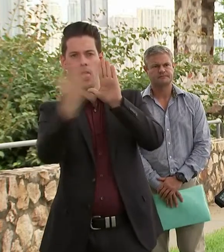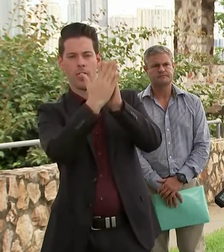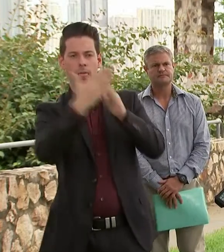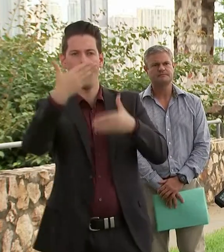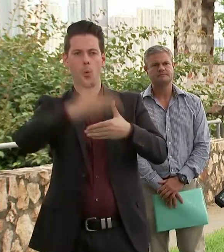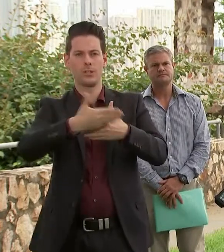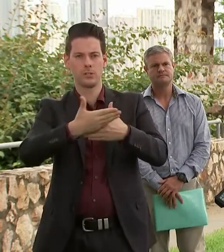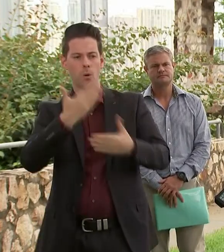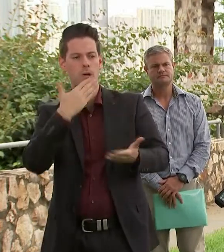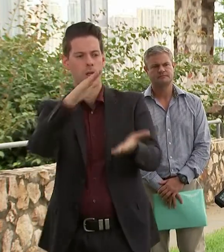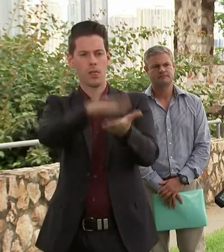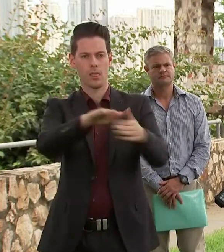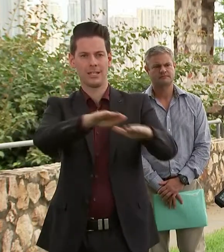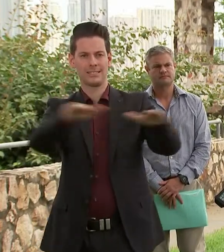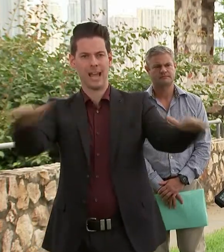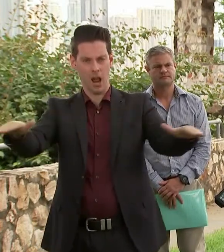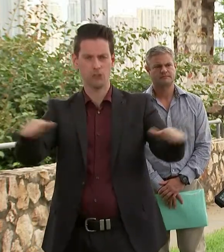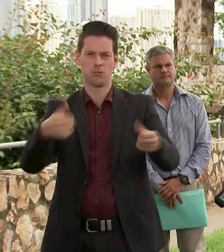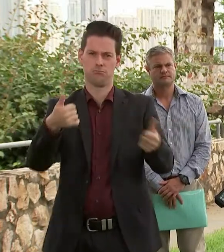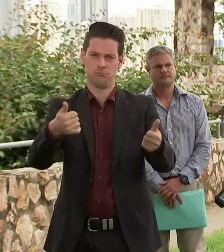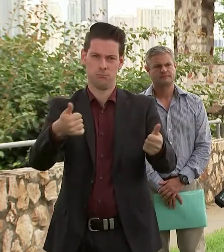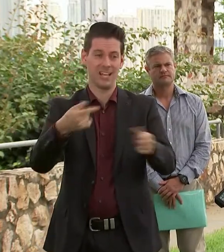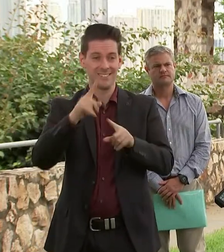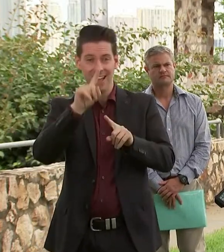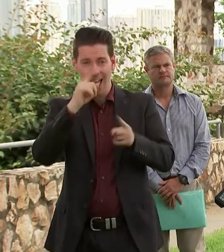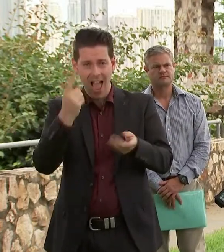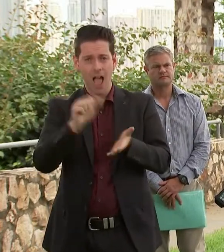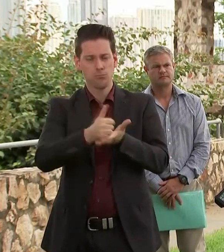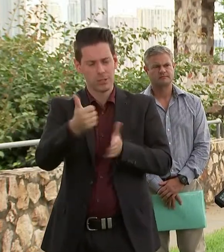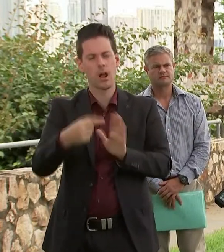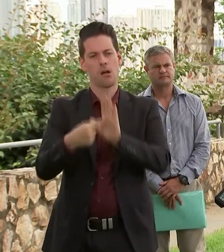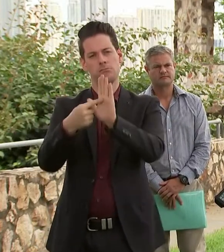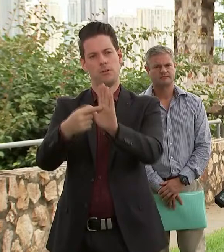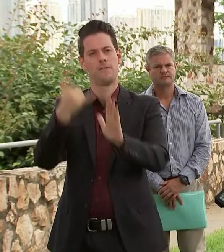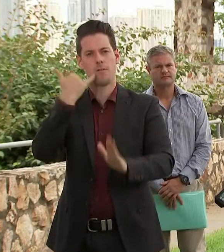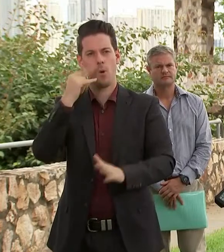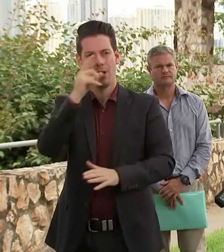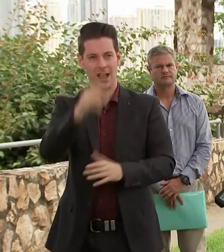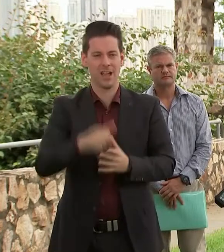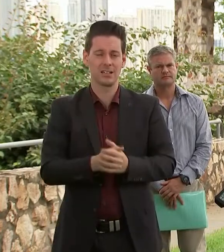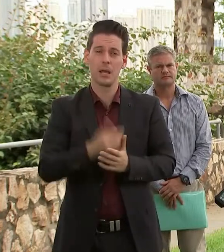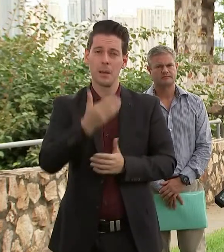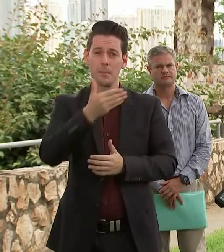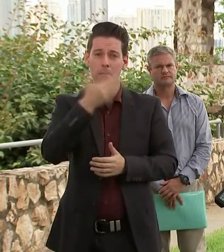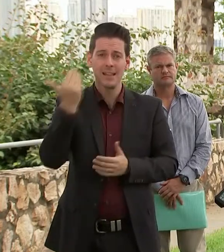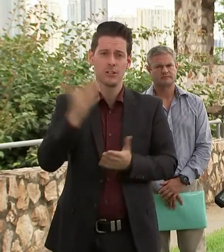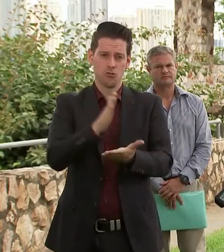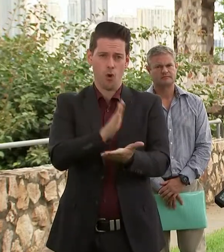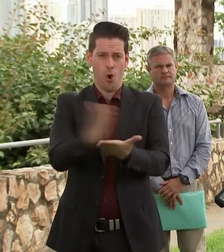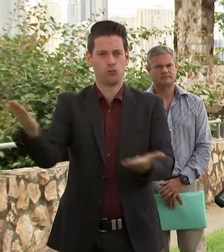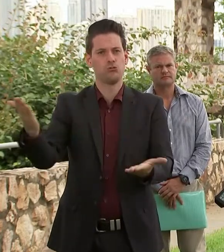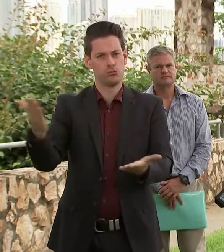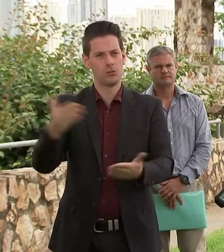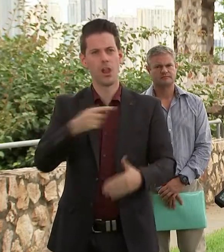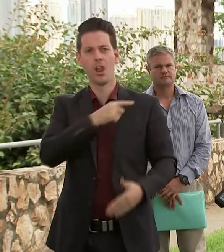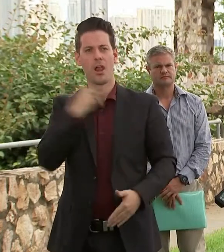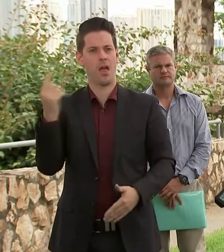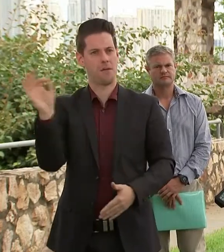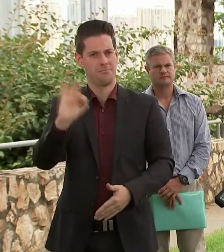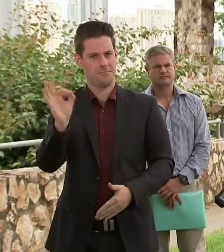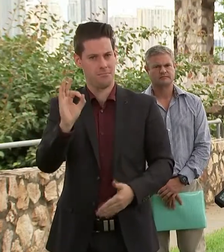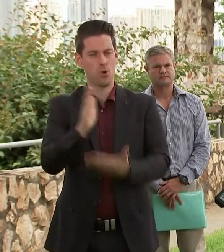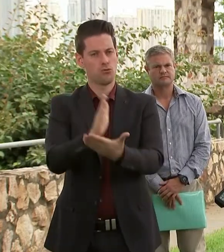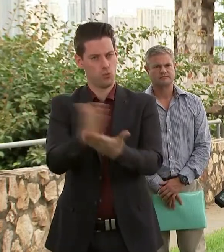somewhere where it can be clearly displayed. I ask that you be truthful on your passes.